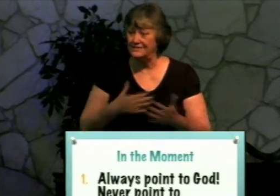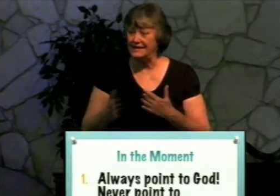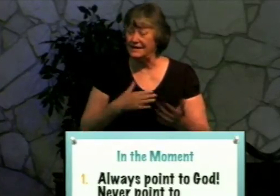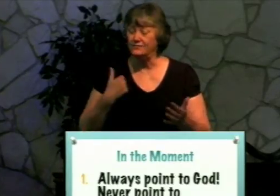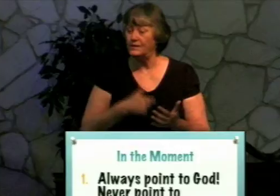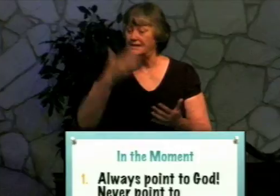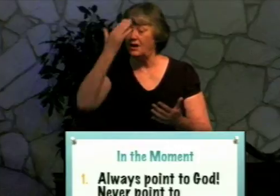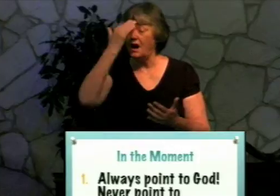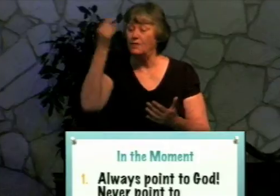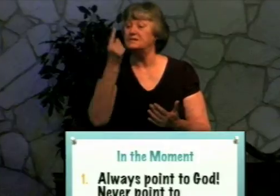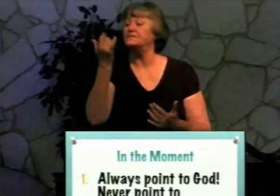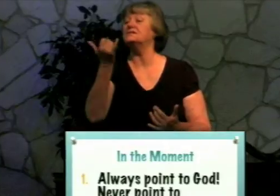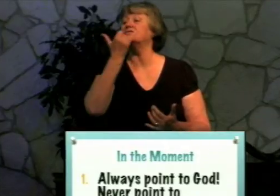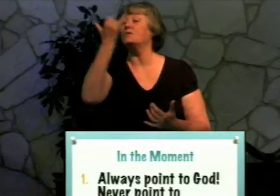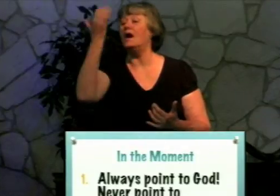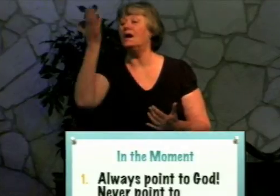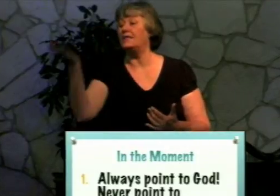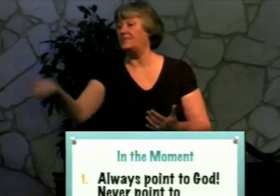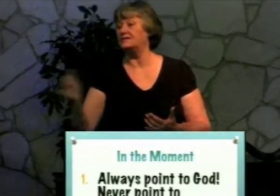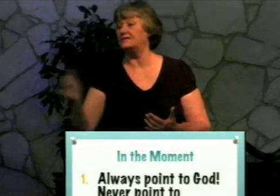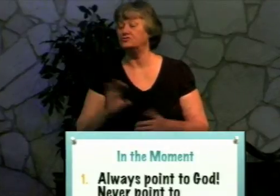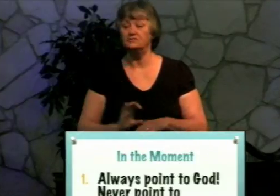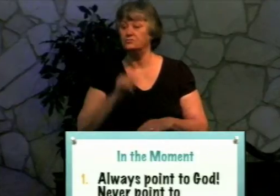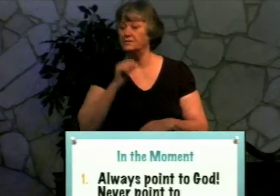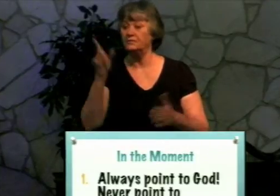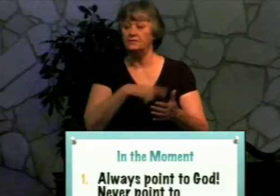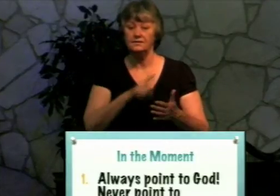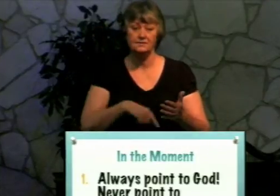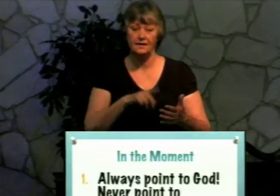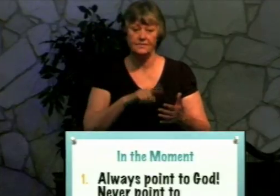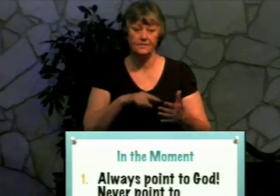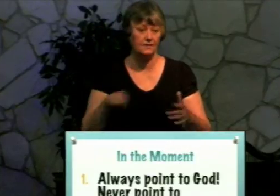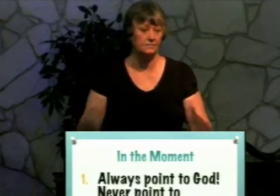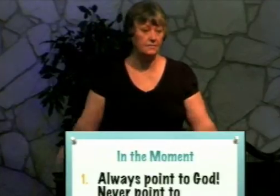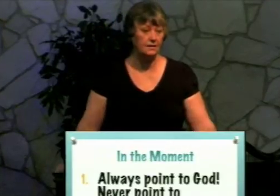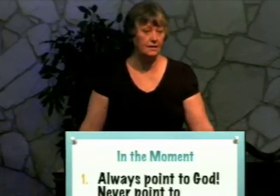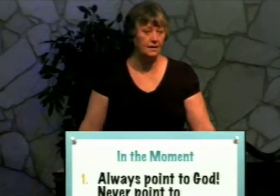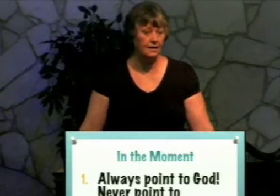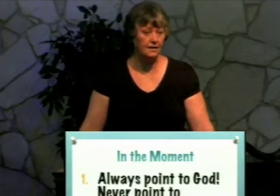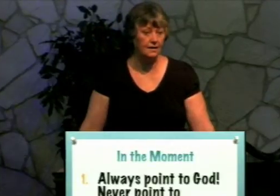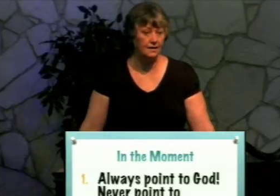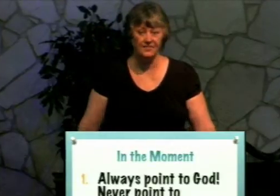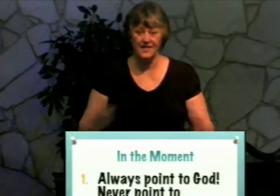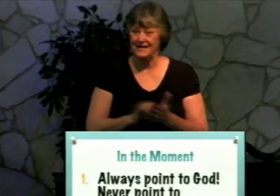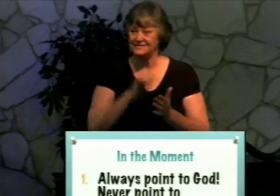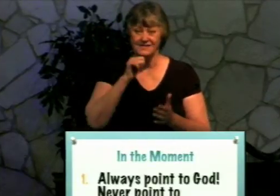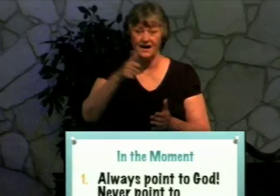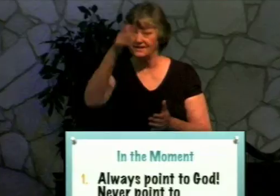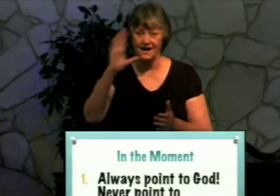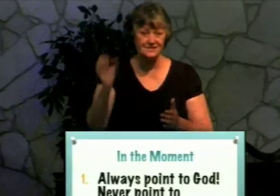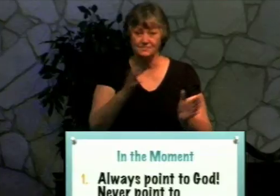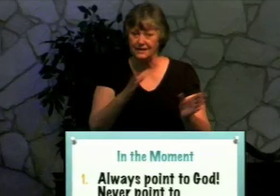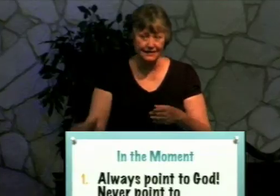Even if we know something is wrong at that church, we don't criticize them. That's not God's plan.